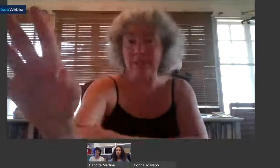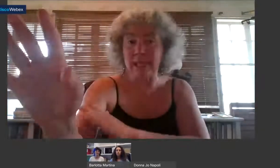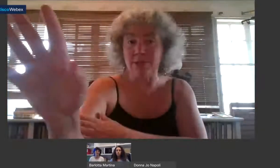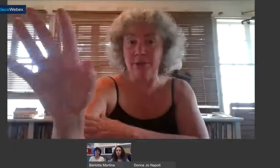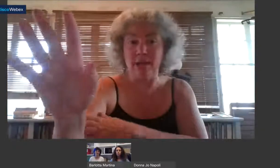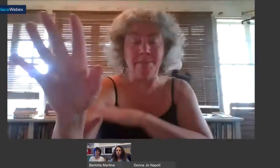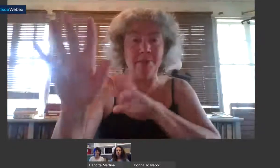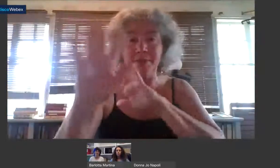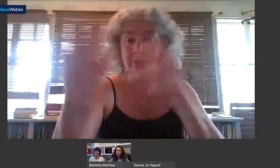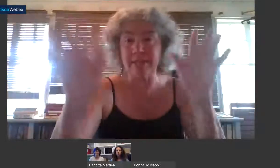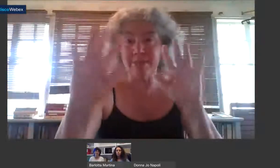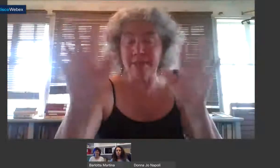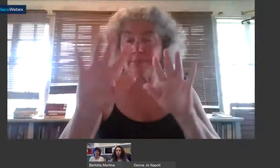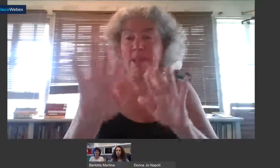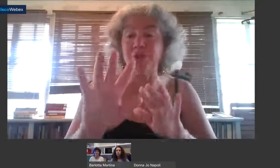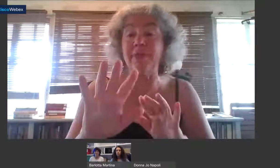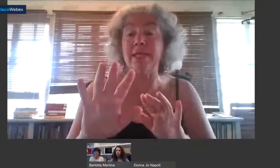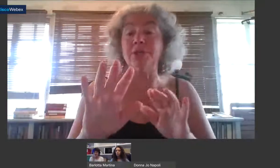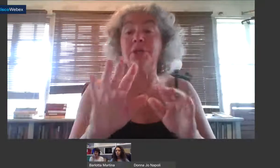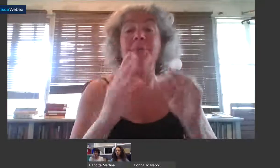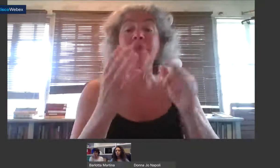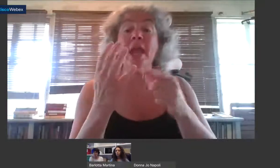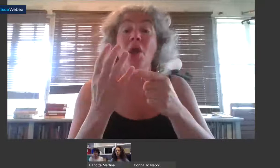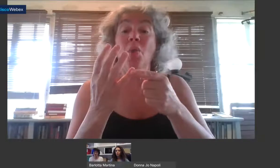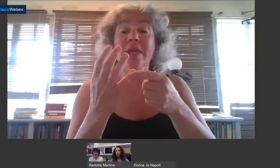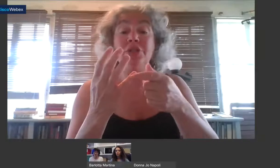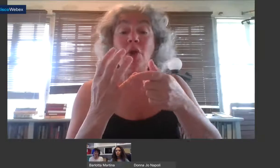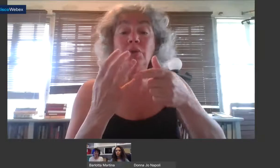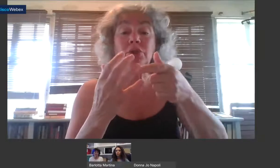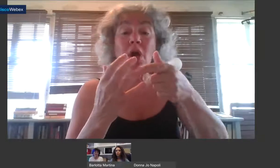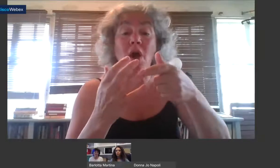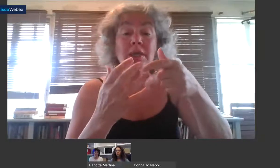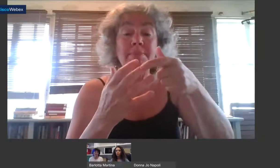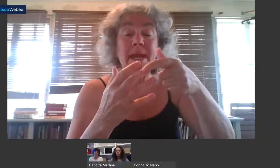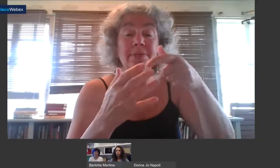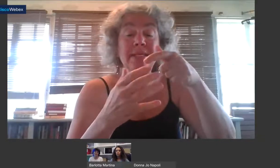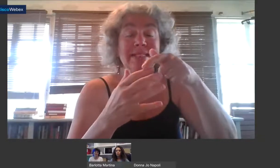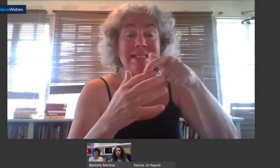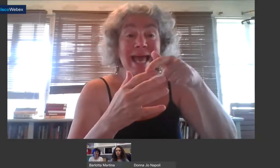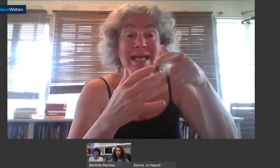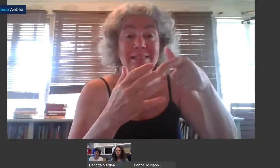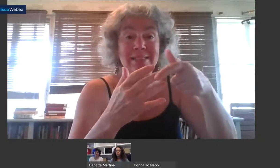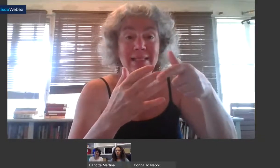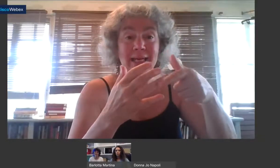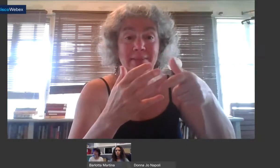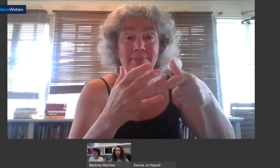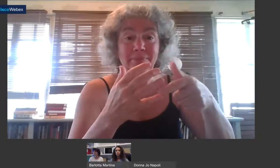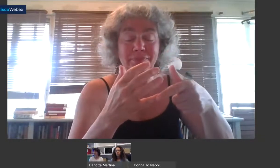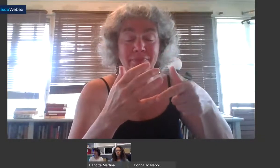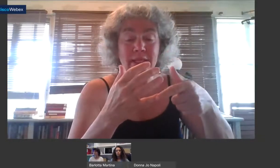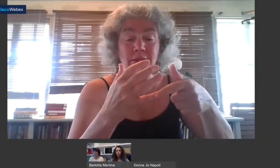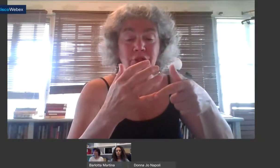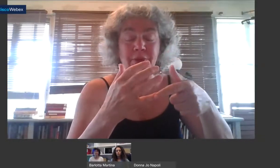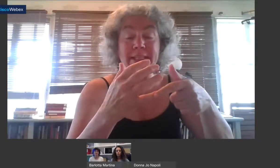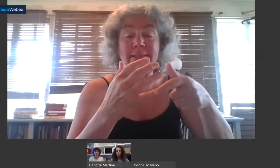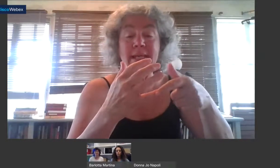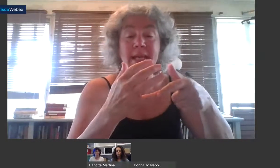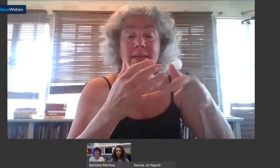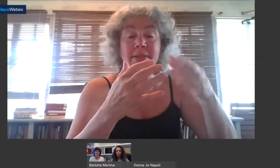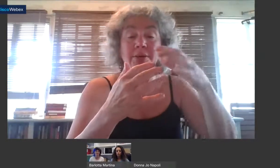like your elbow. There's nothing special they can do. We don't talk about these last joints that are